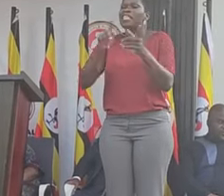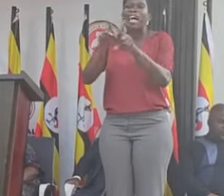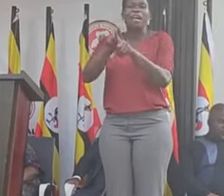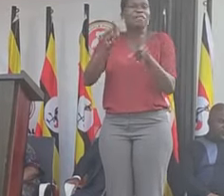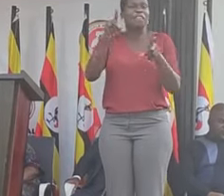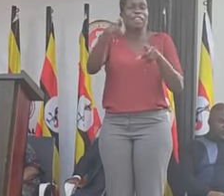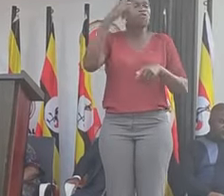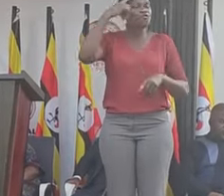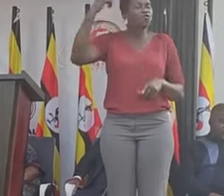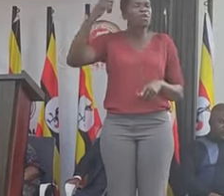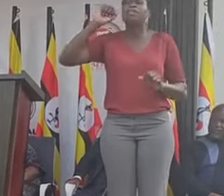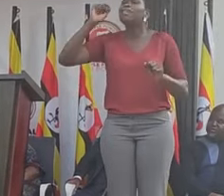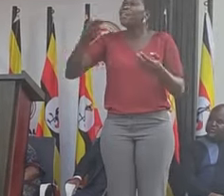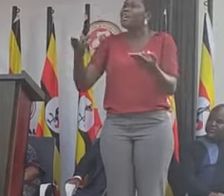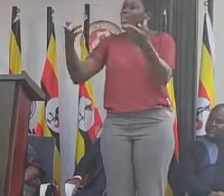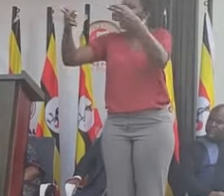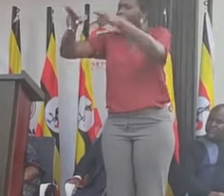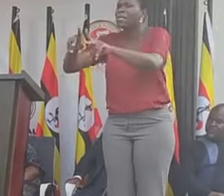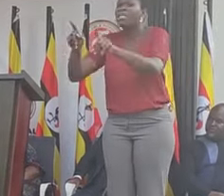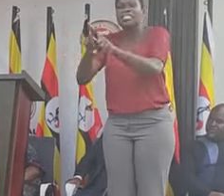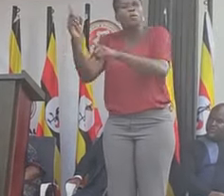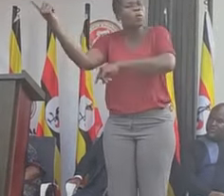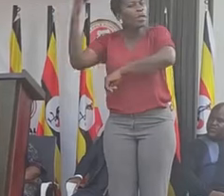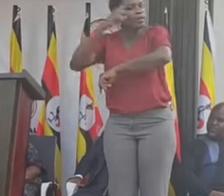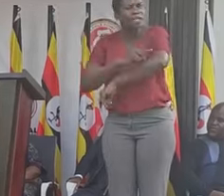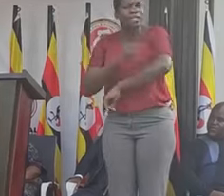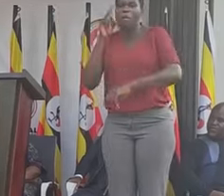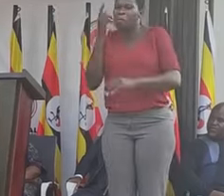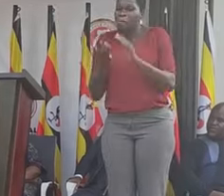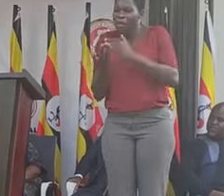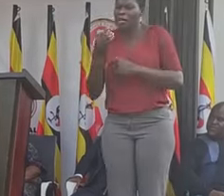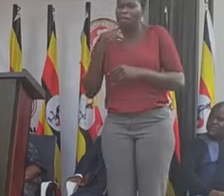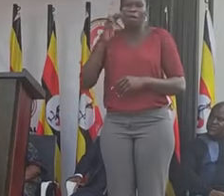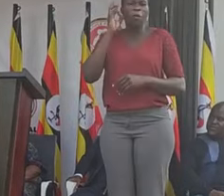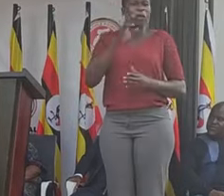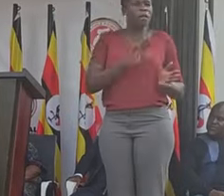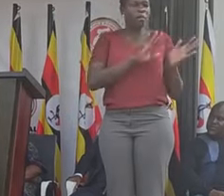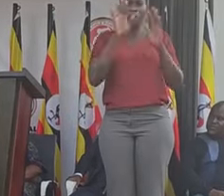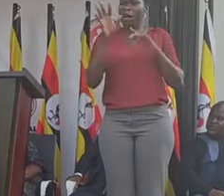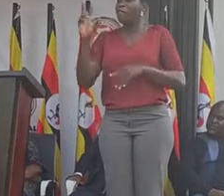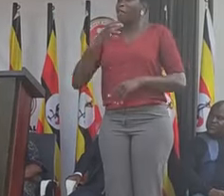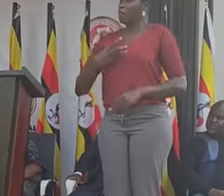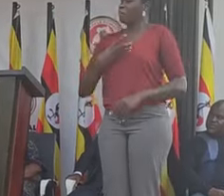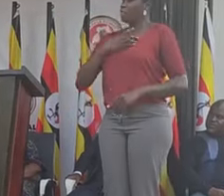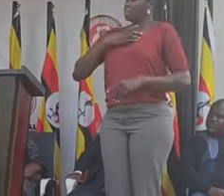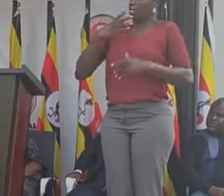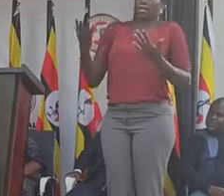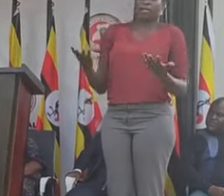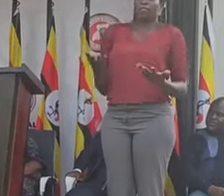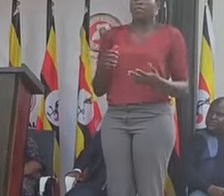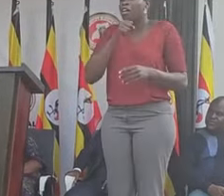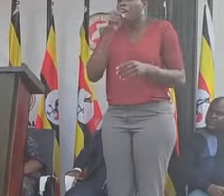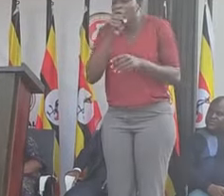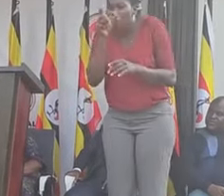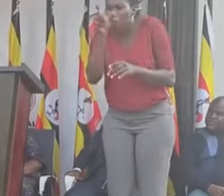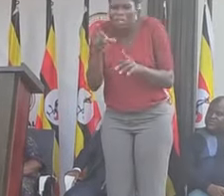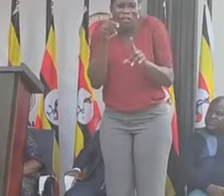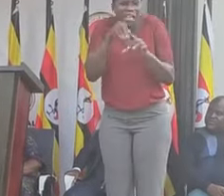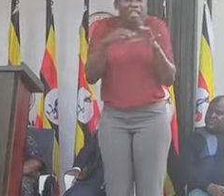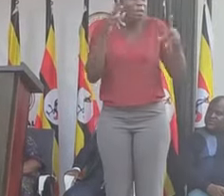kigenda kutuukirira, manyi nti olunaku lujja kukya nkomewo wano nange ng'omugenyi ng'omu ku bakadde b'ekibiina